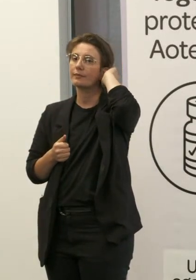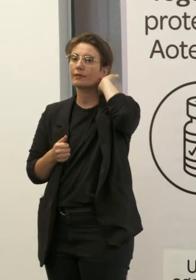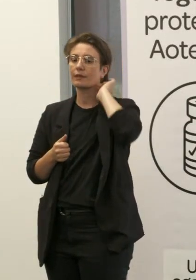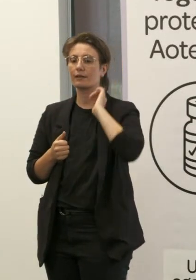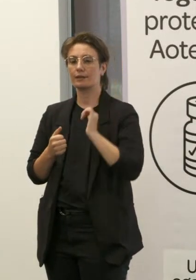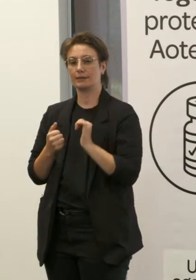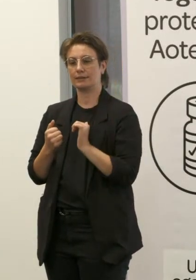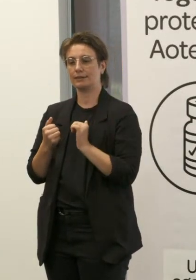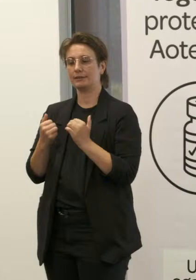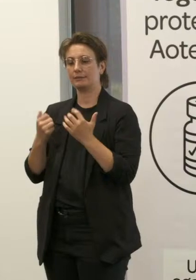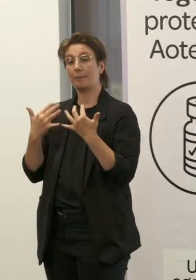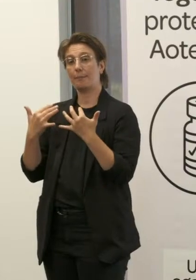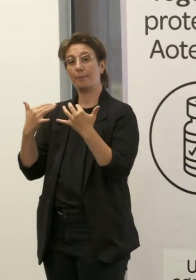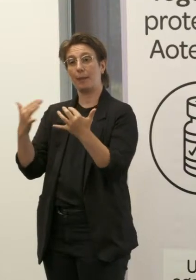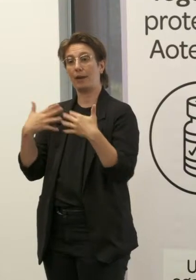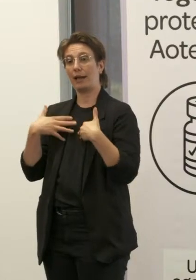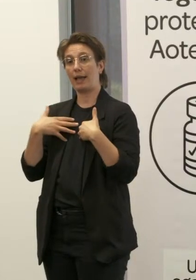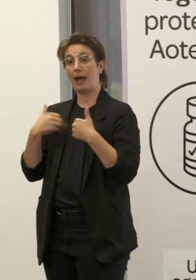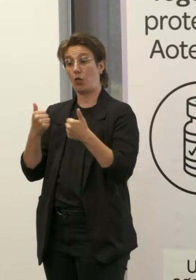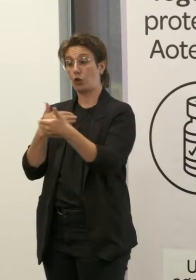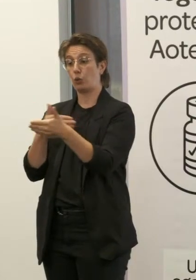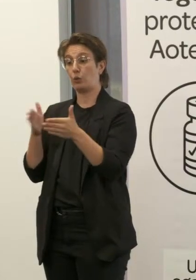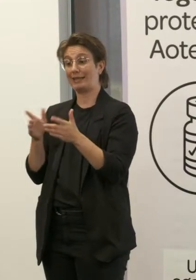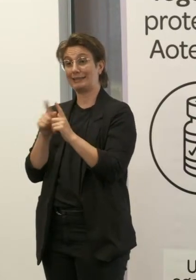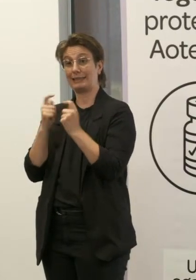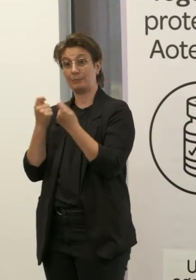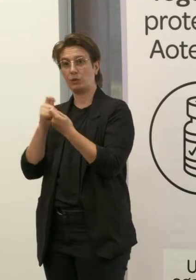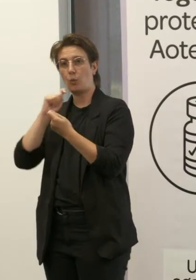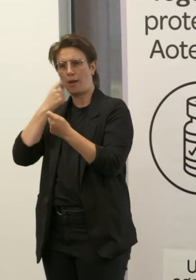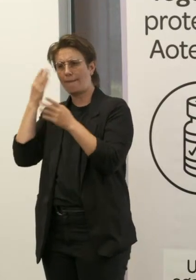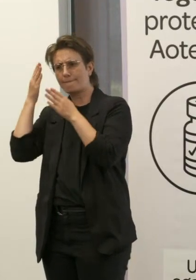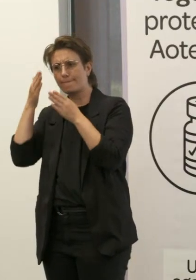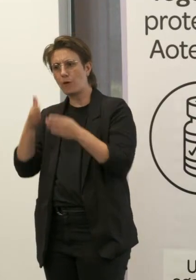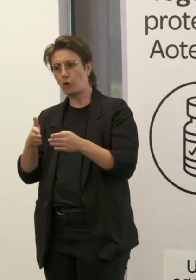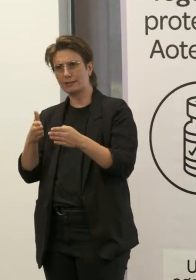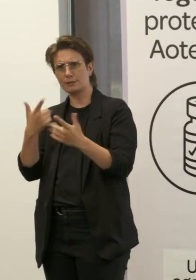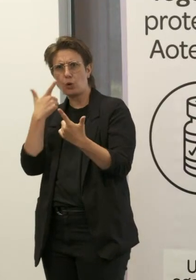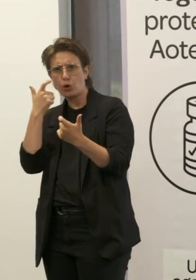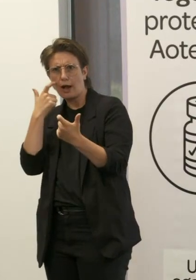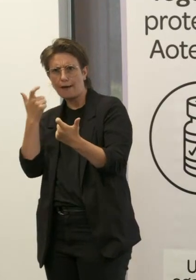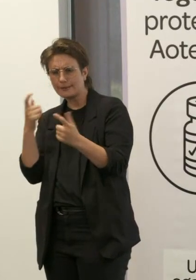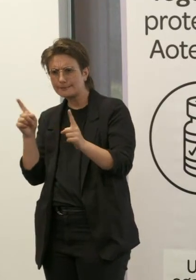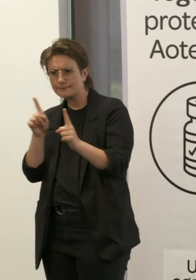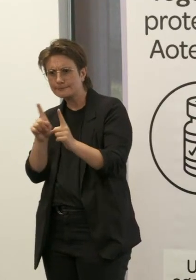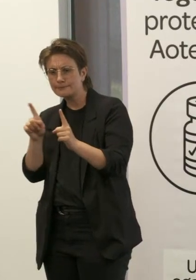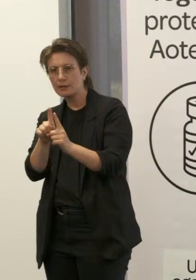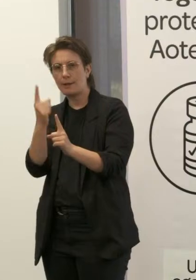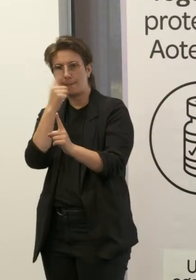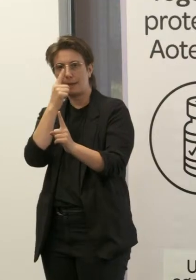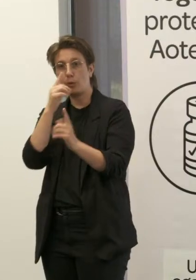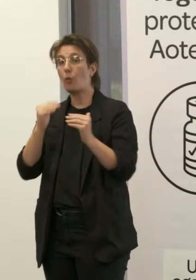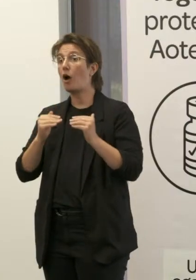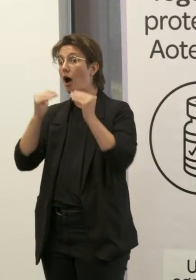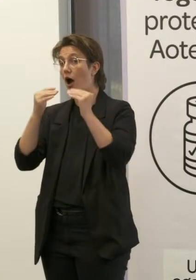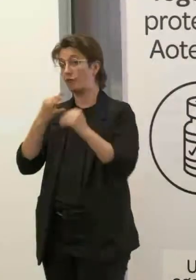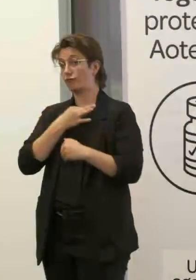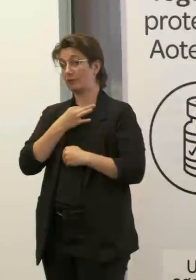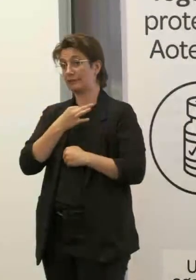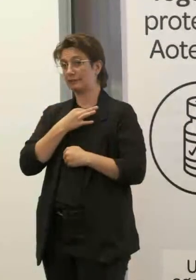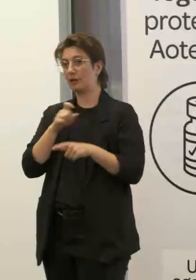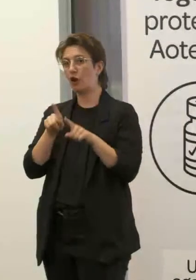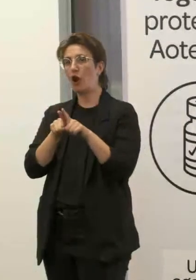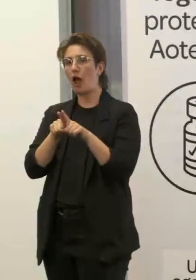And our public health unit teams will be focusing on those cases and outbreaks and settings that are at high risk, like aged residential